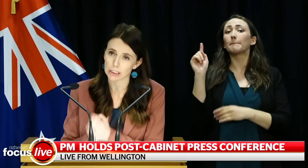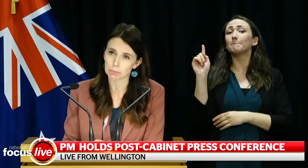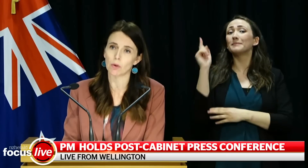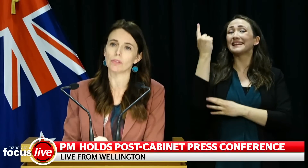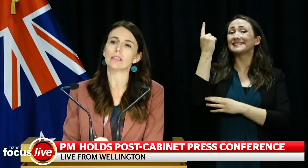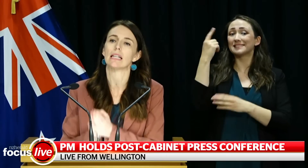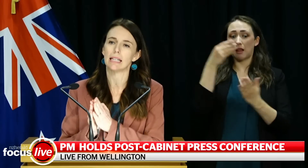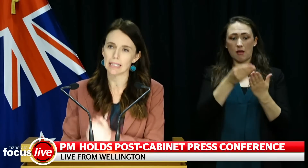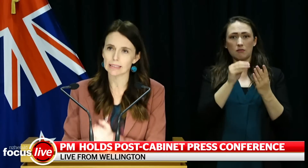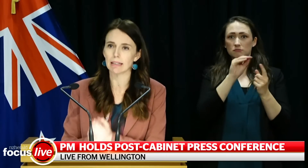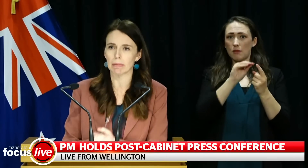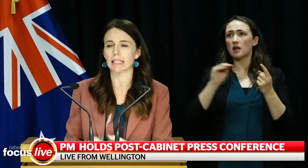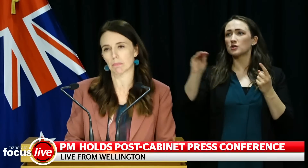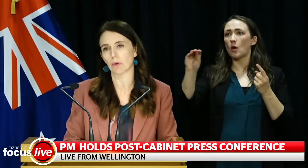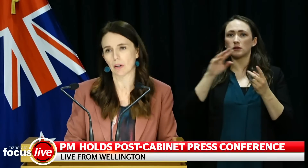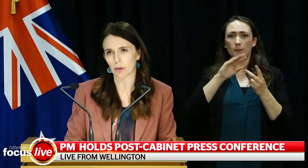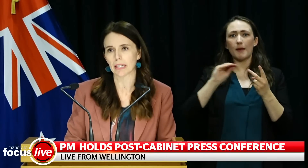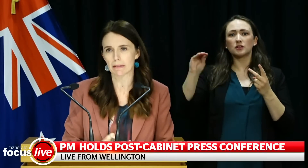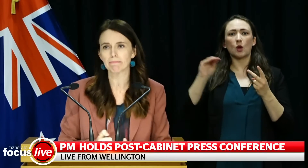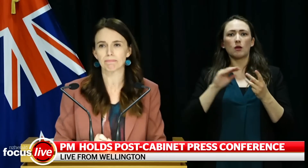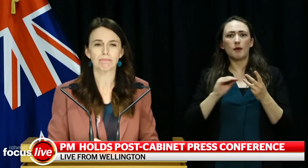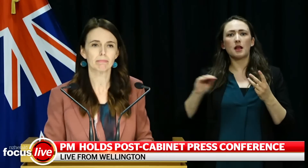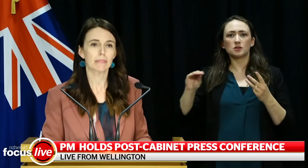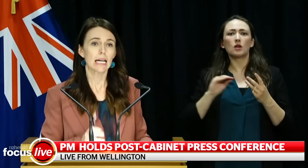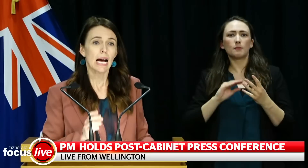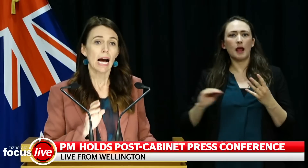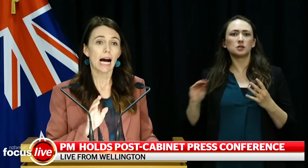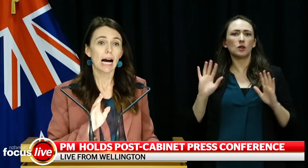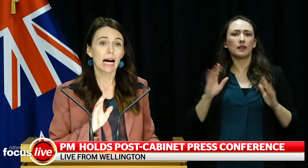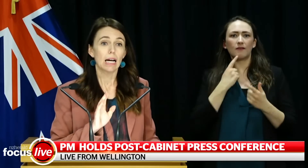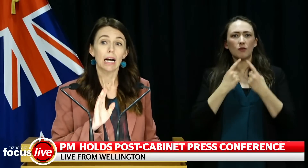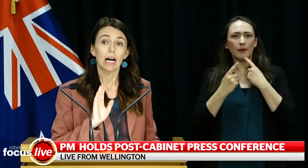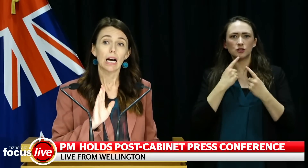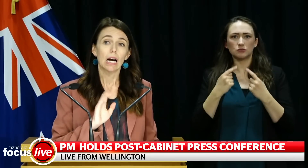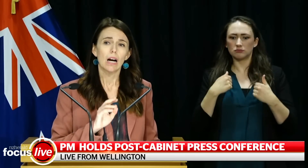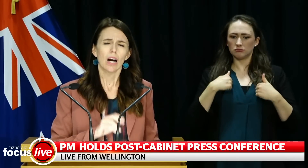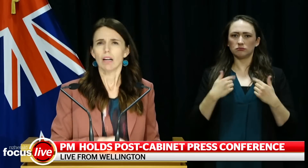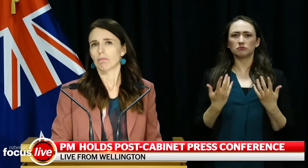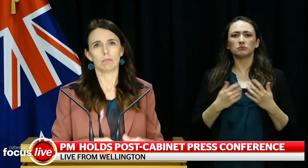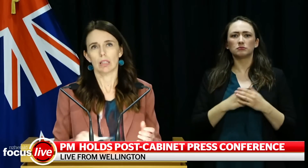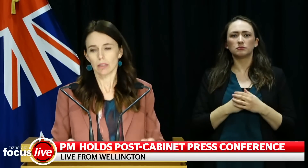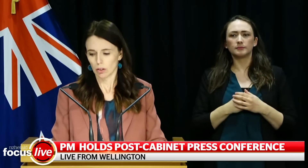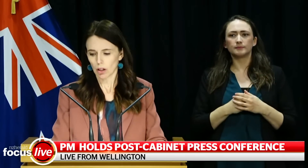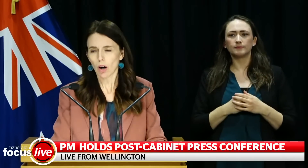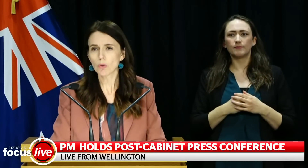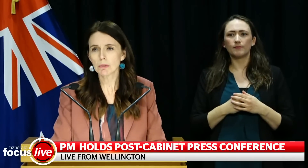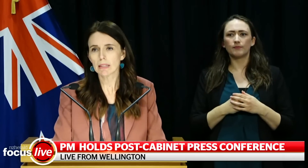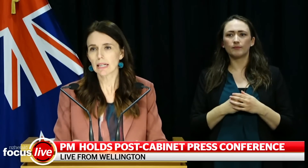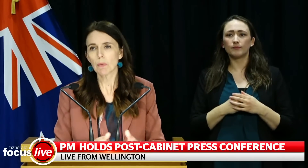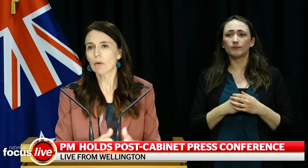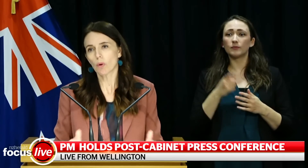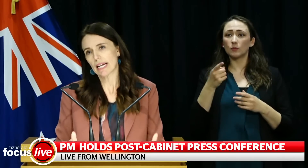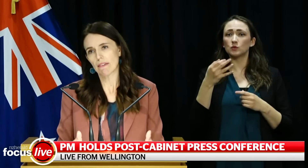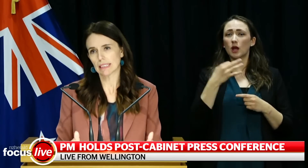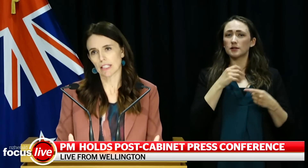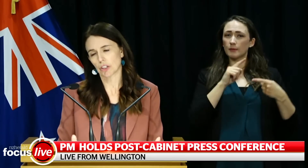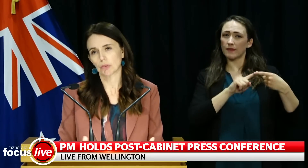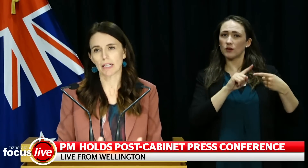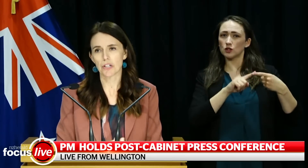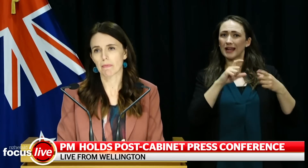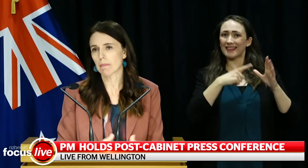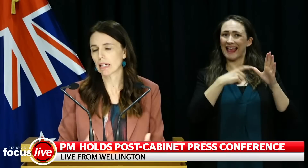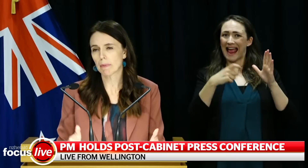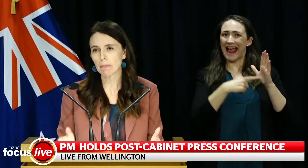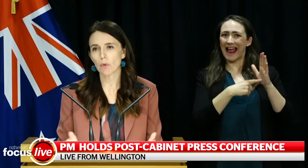ability to respond is the immediate priority. On the Act Particle? But look, ultimately, we already have a